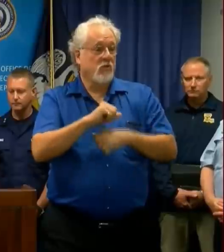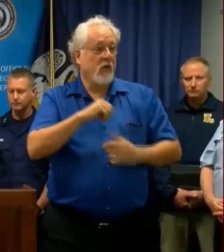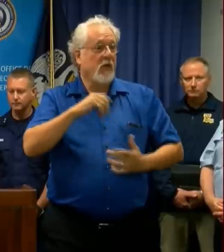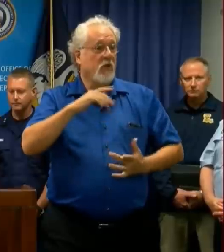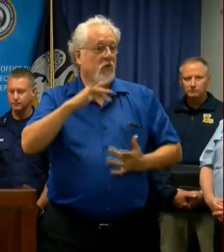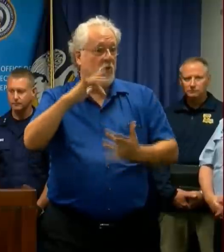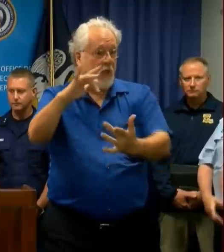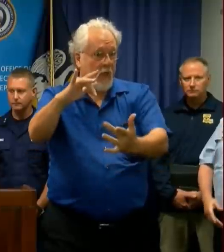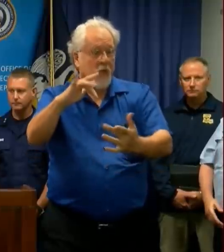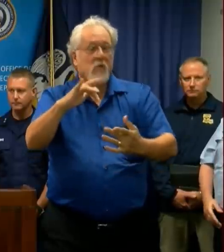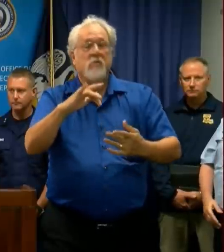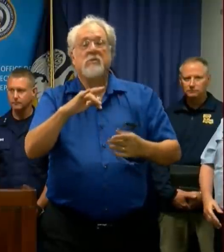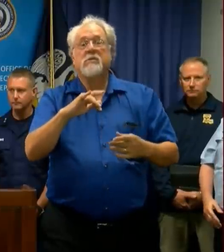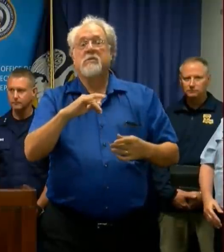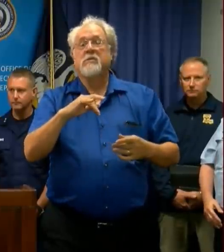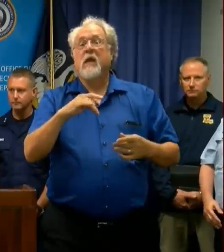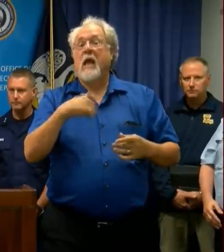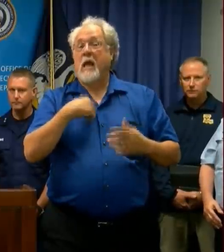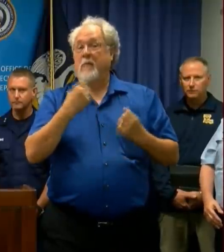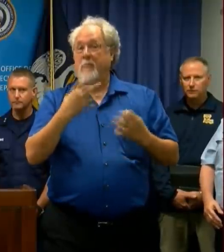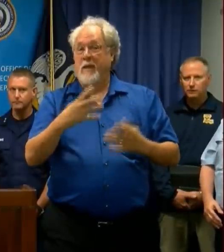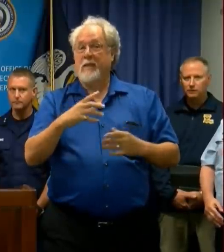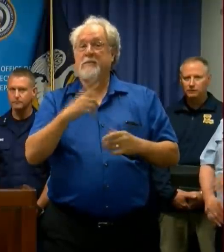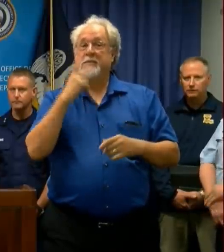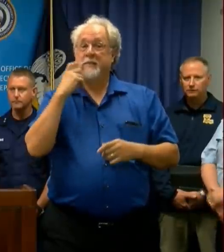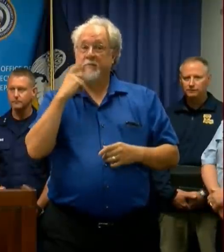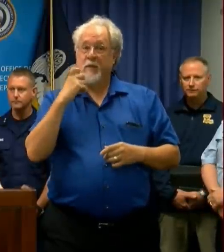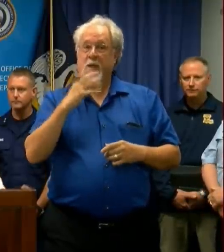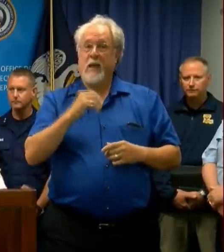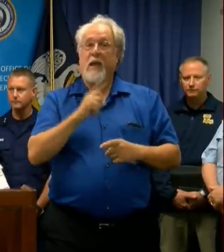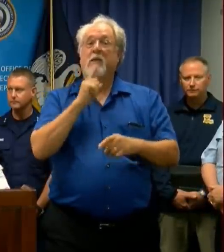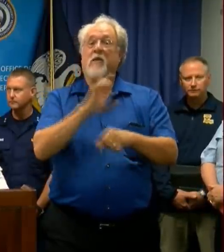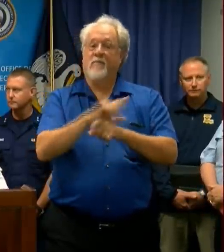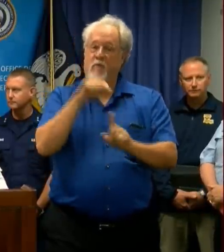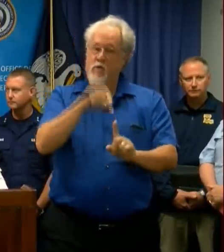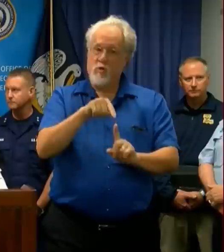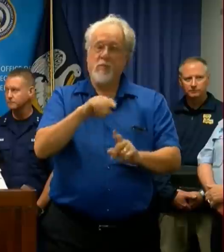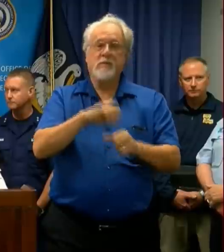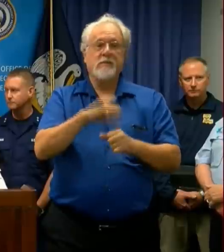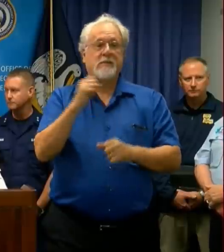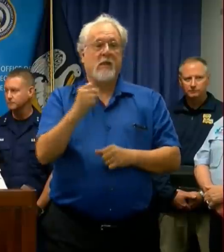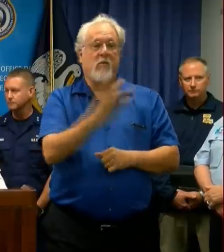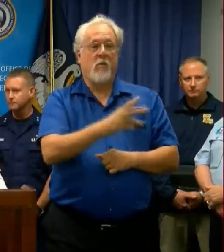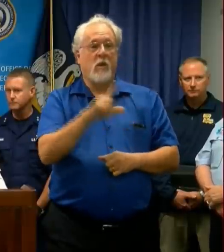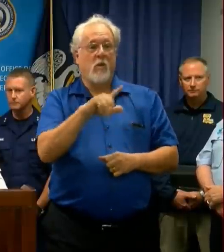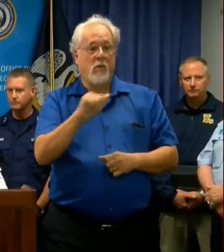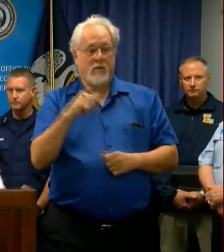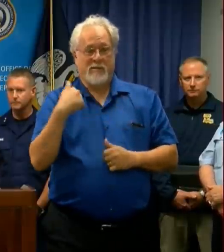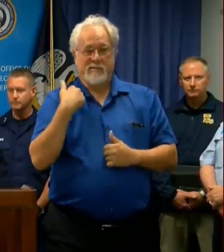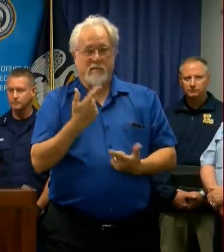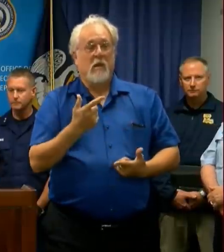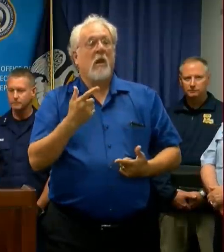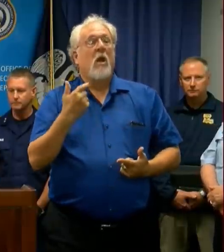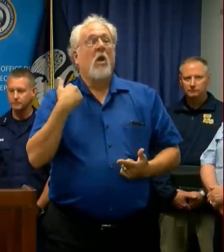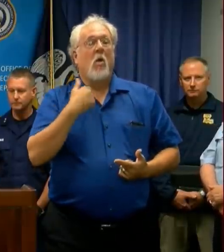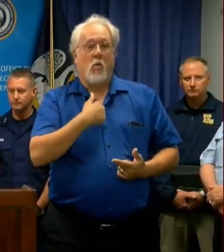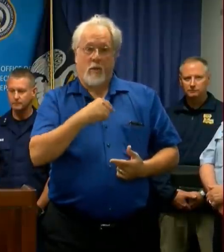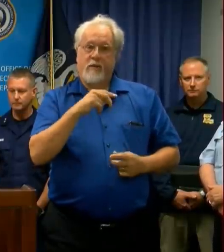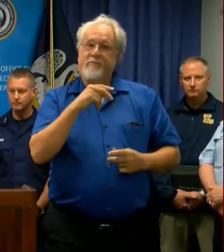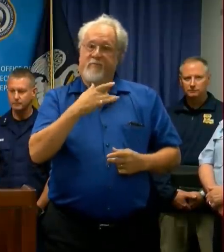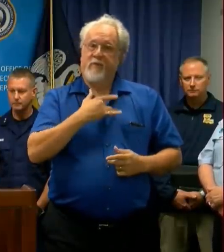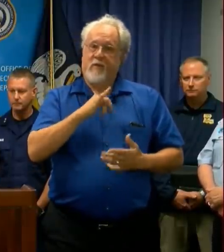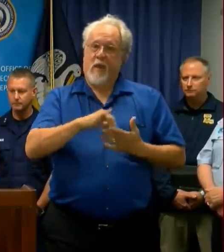and there have been many suspected and confirmed around southwest Louisiana over the last several days. We look for that to